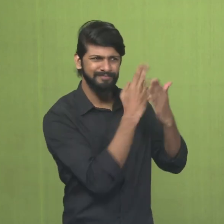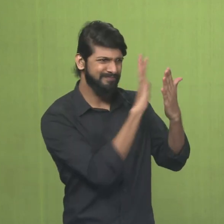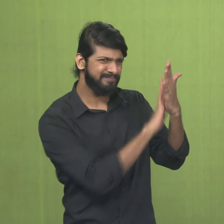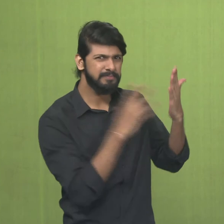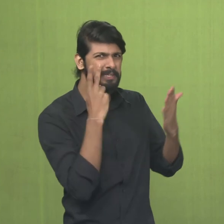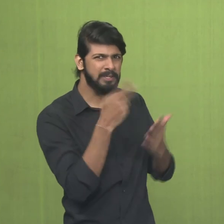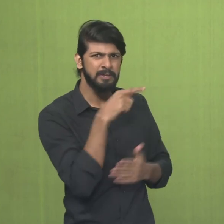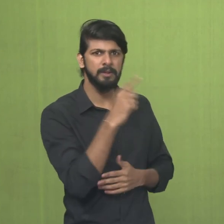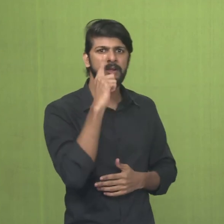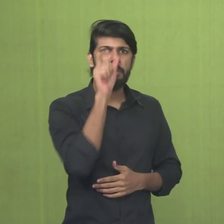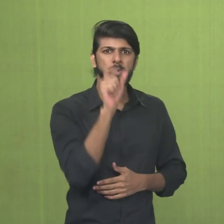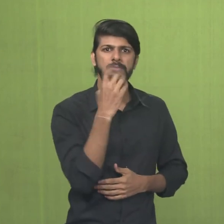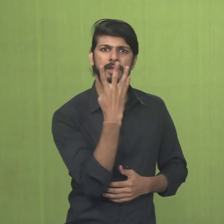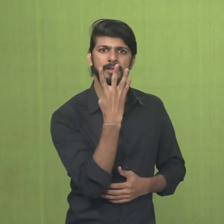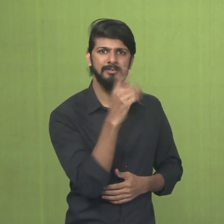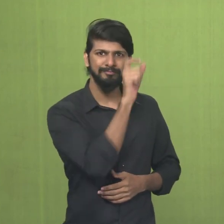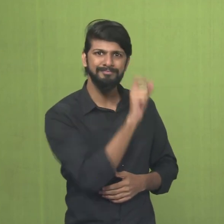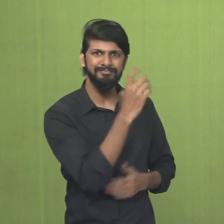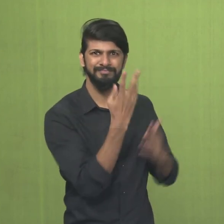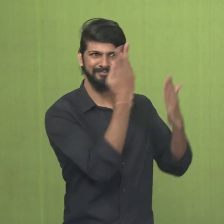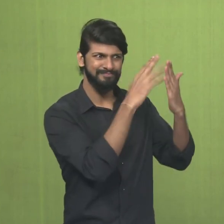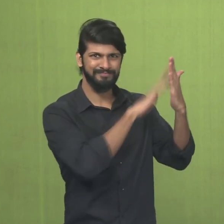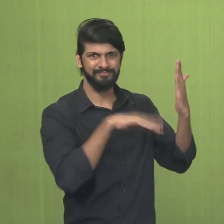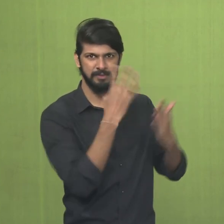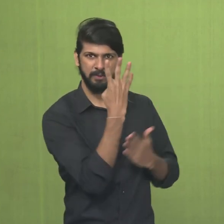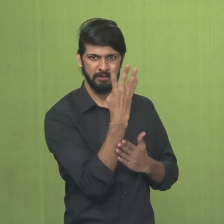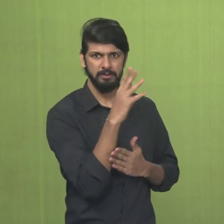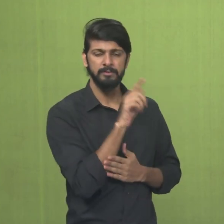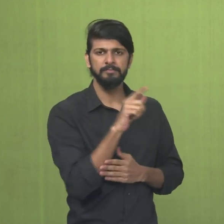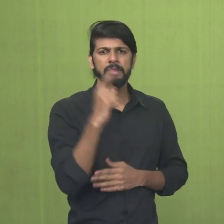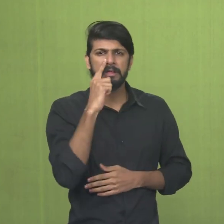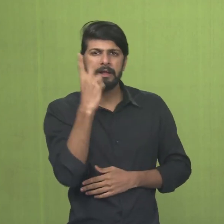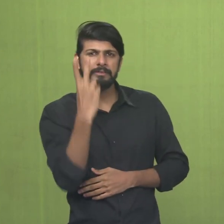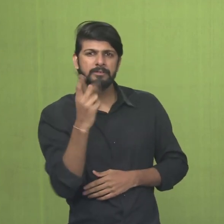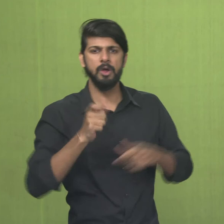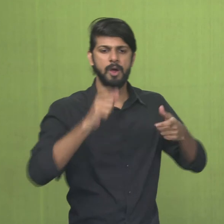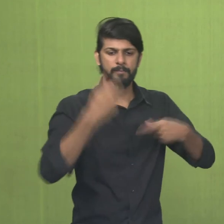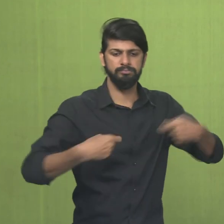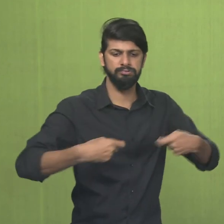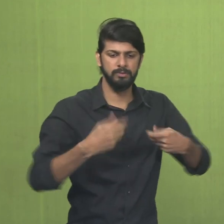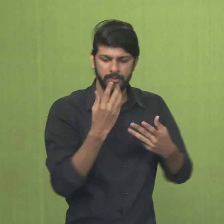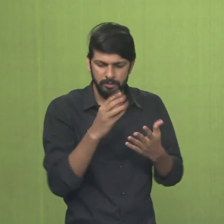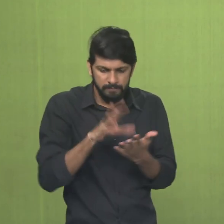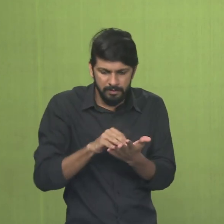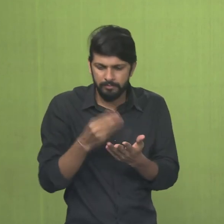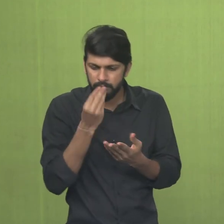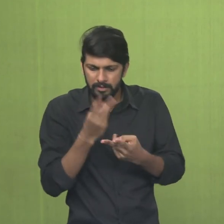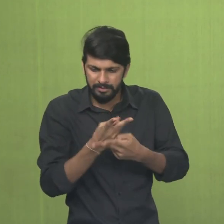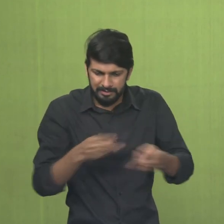In the painting, you can see four women Two of them are